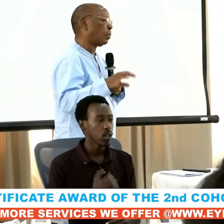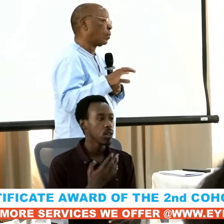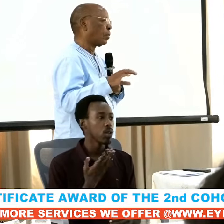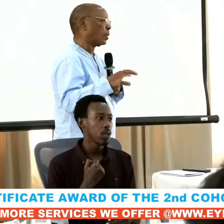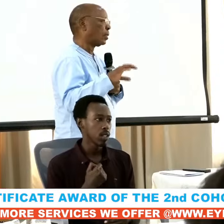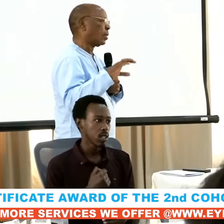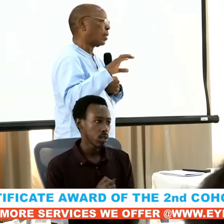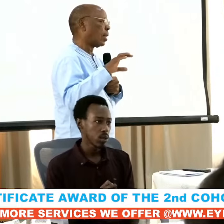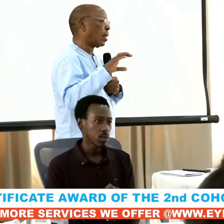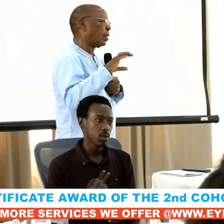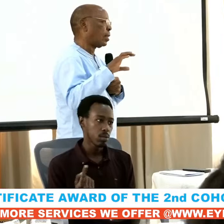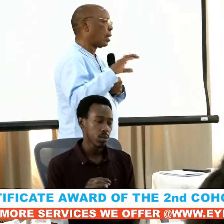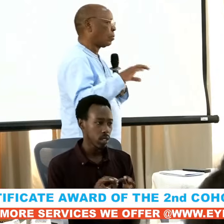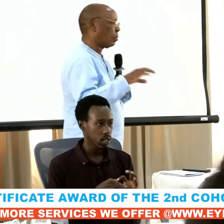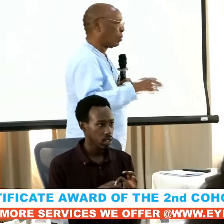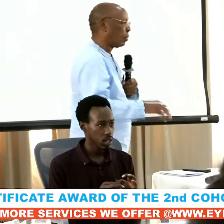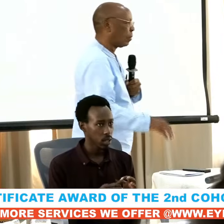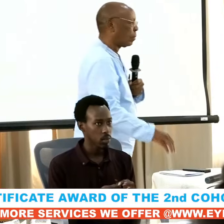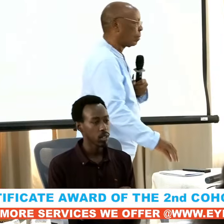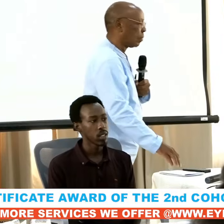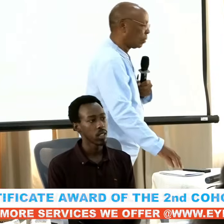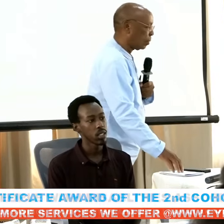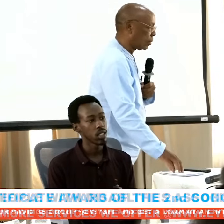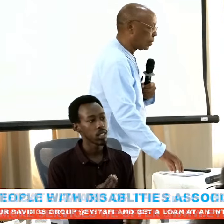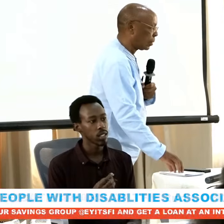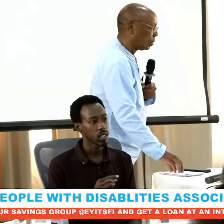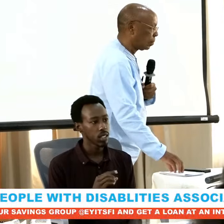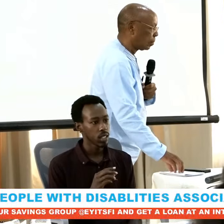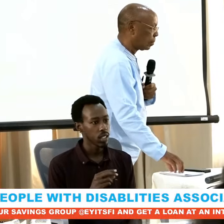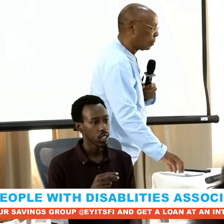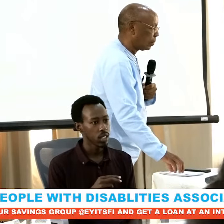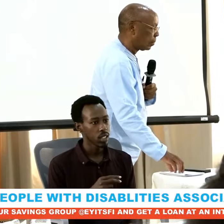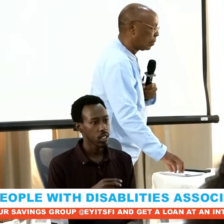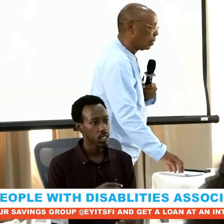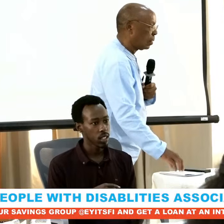regional hospitals, and the national referral hospitals.